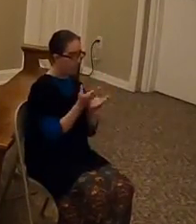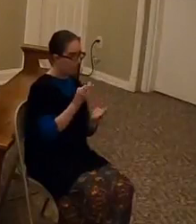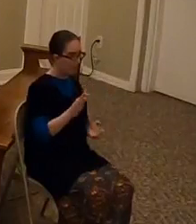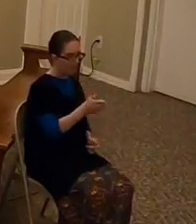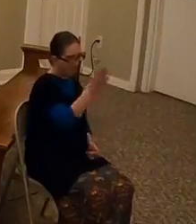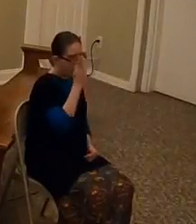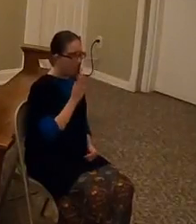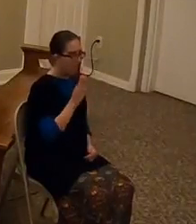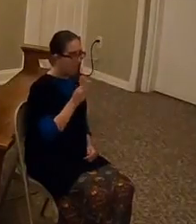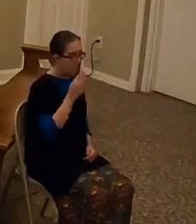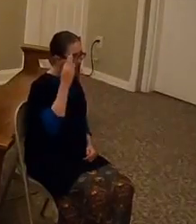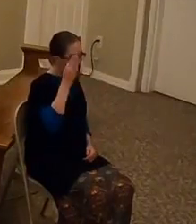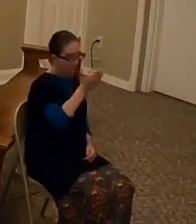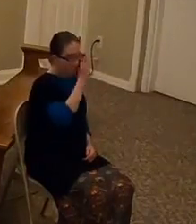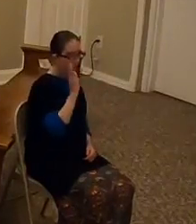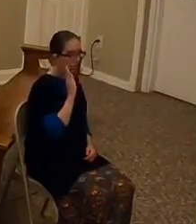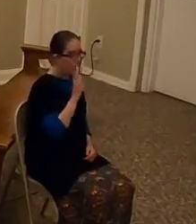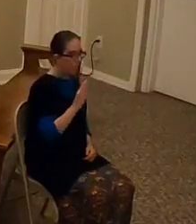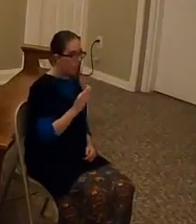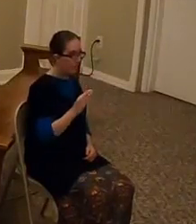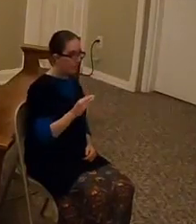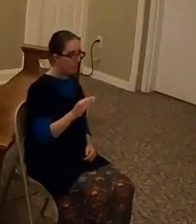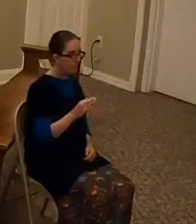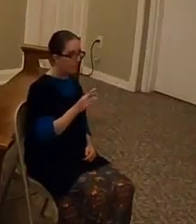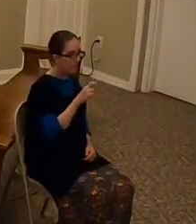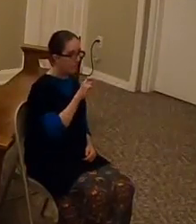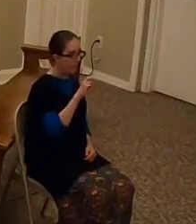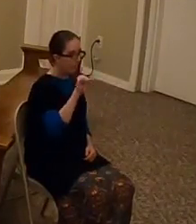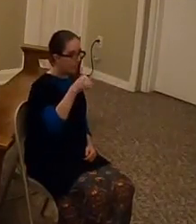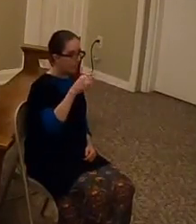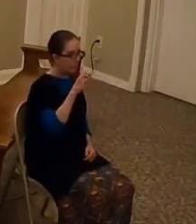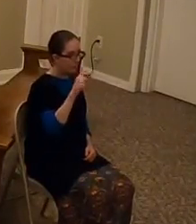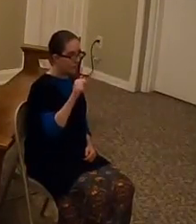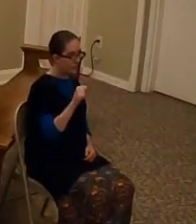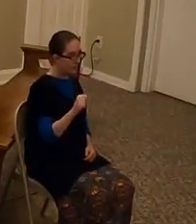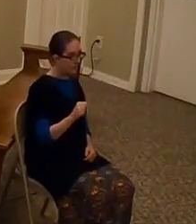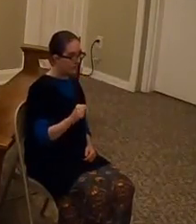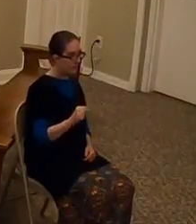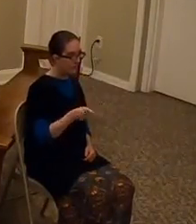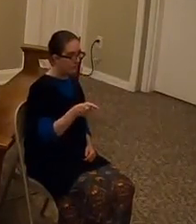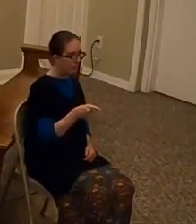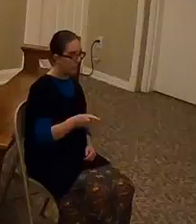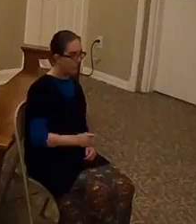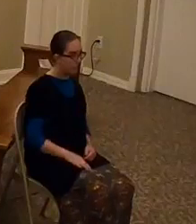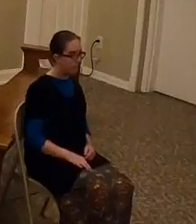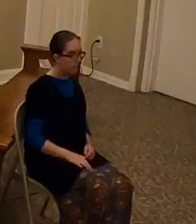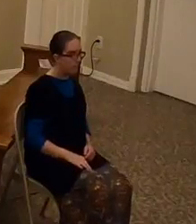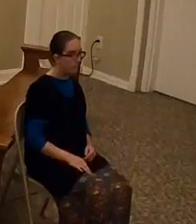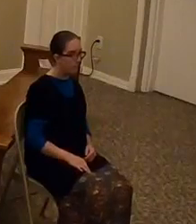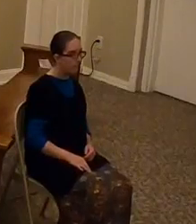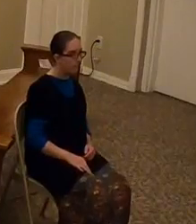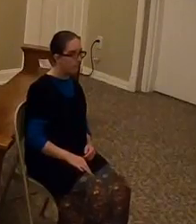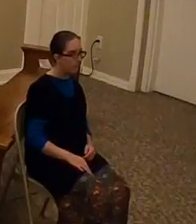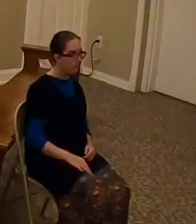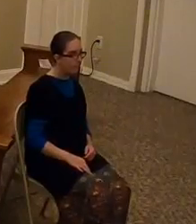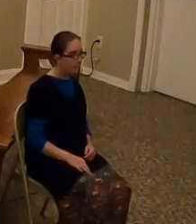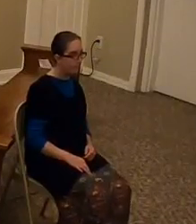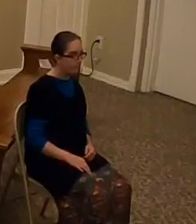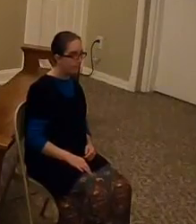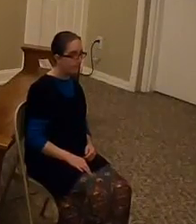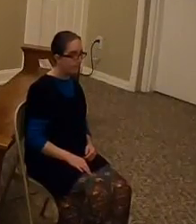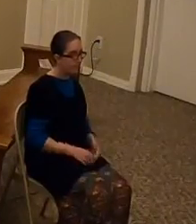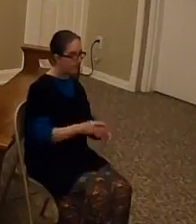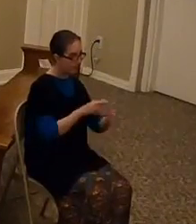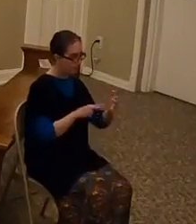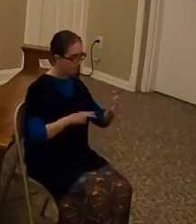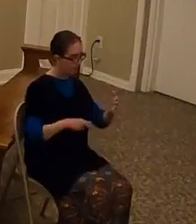God, you know what? God will reject you. He rejected Esau. Amen. All right, let's